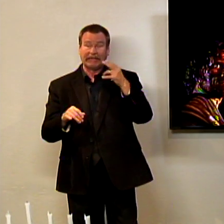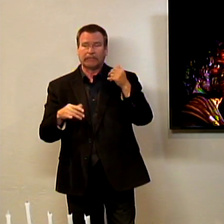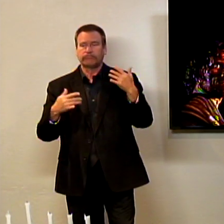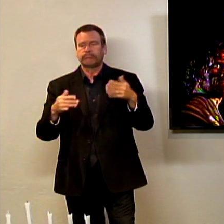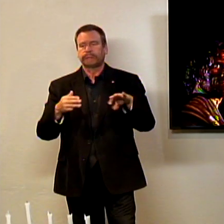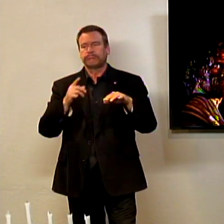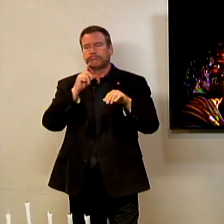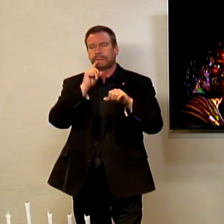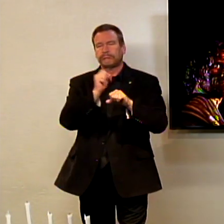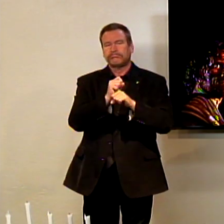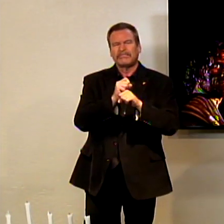this, that Joshua himself,